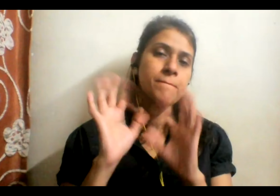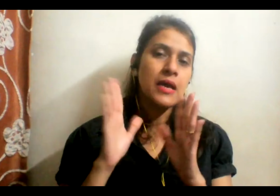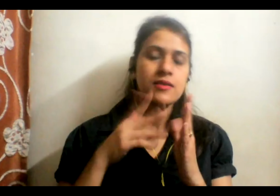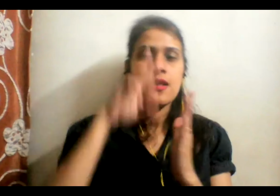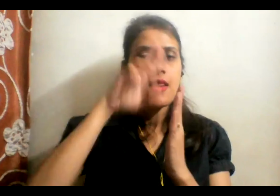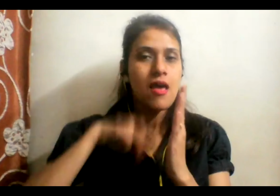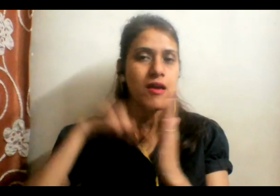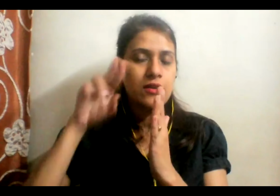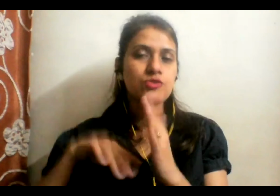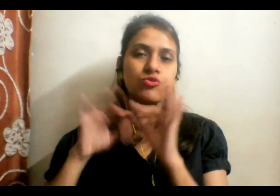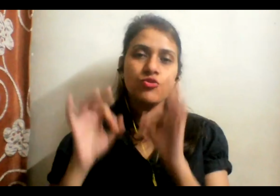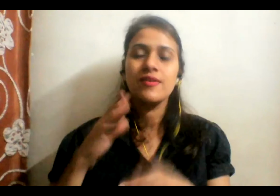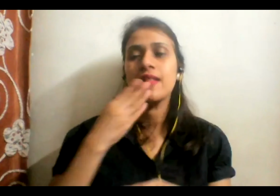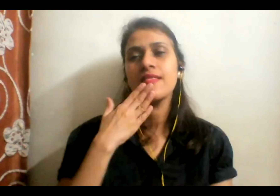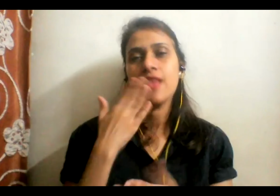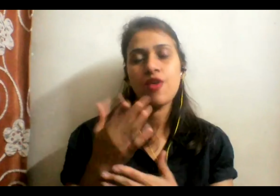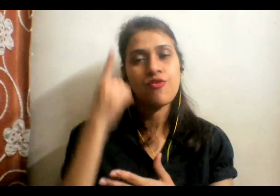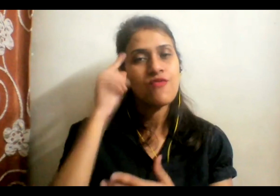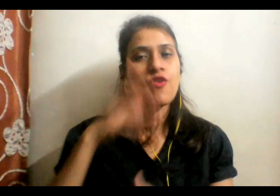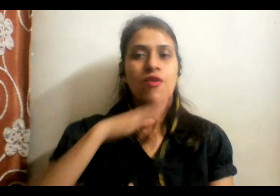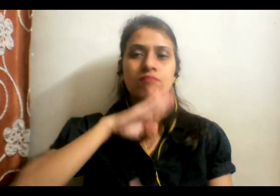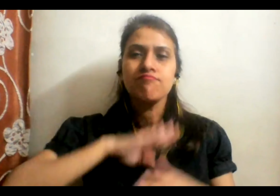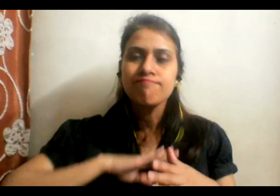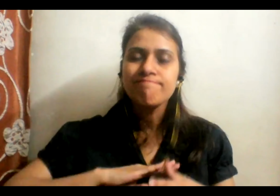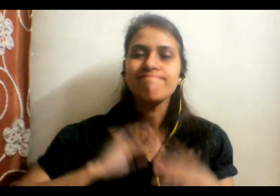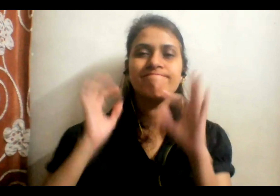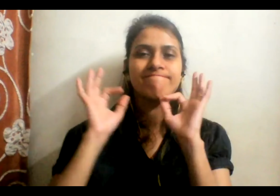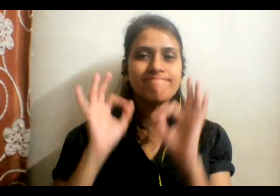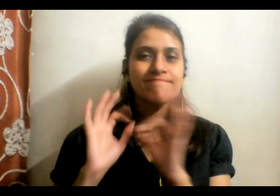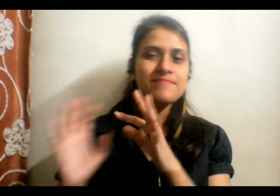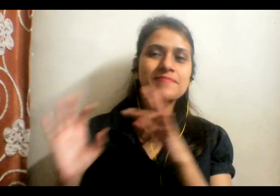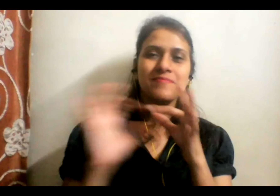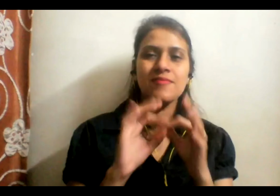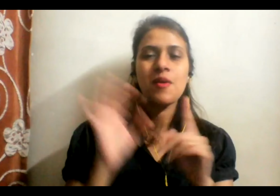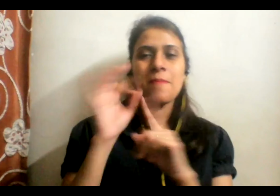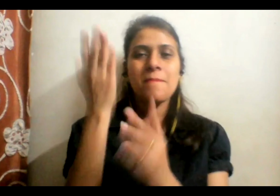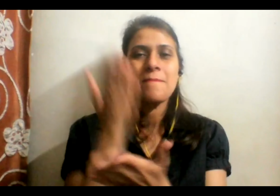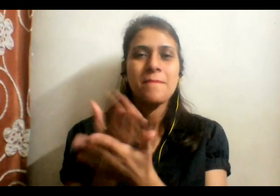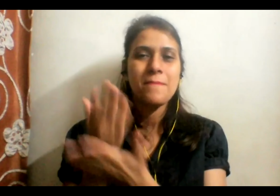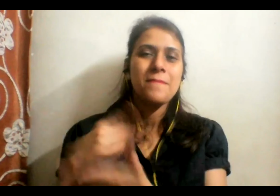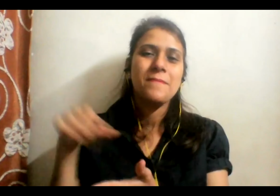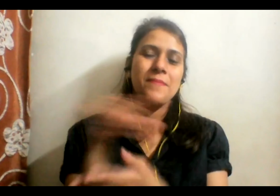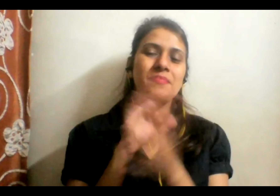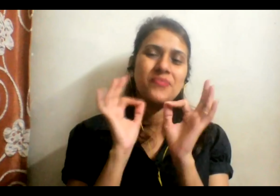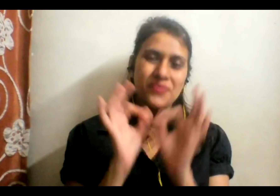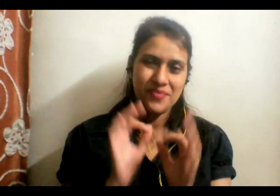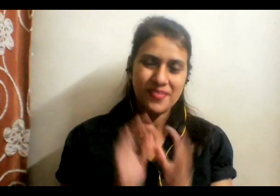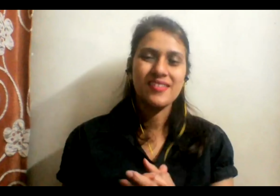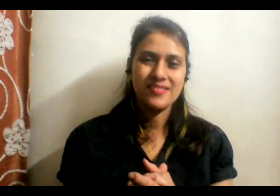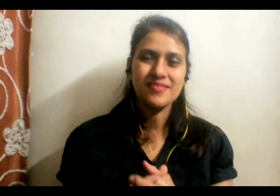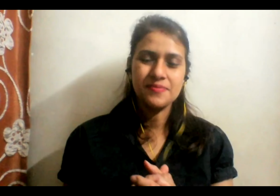patience and engagement. I think the engagement was higher last time. Maybe